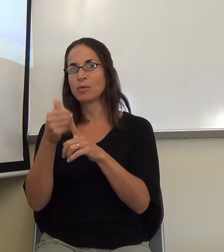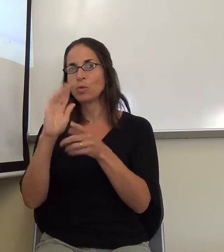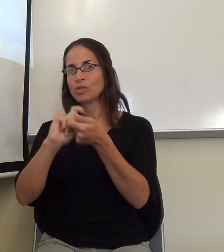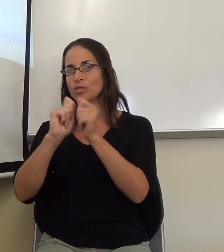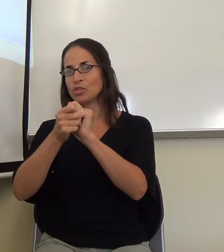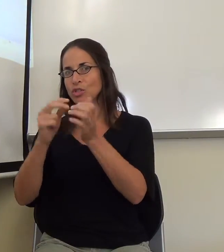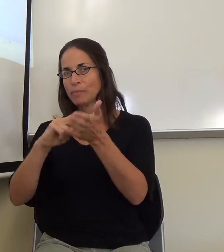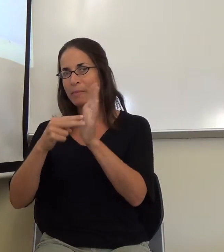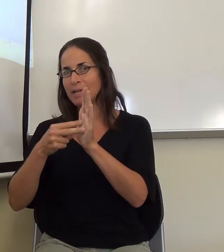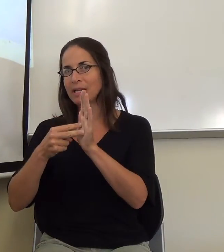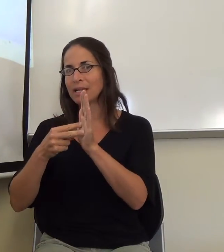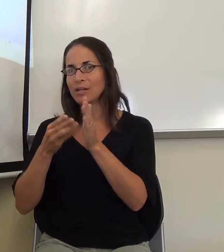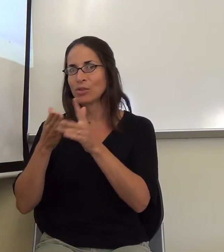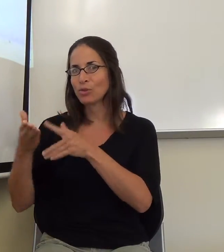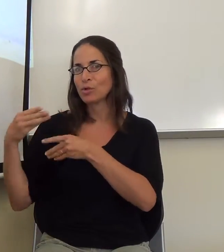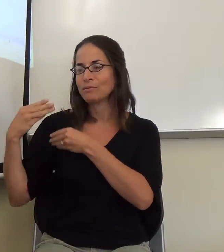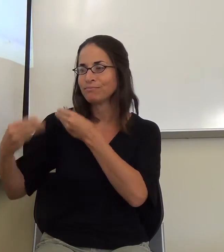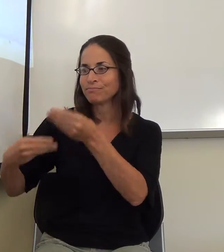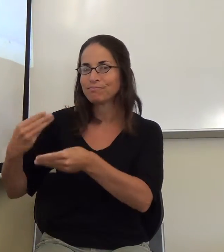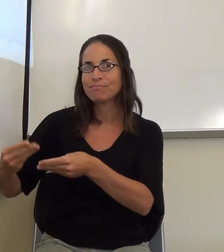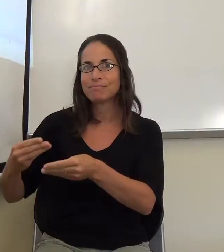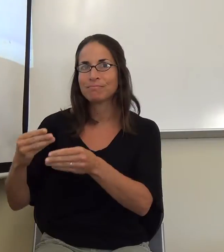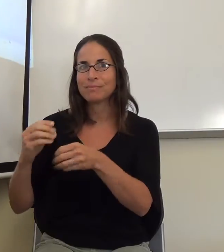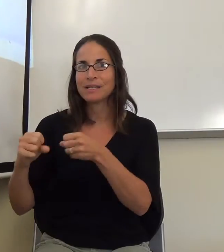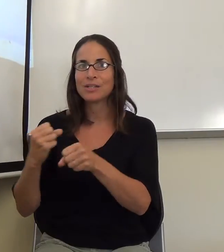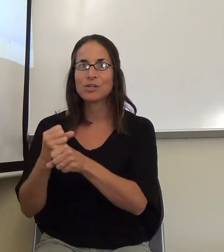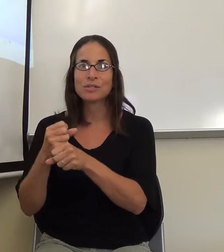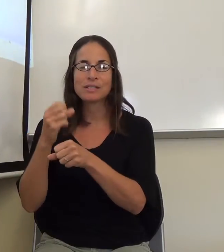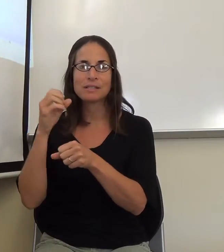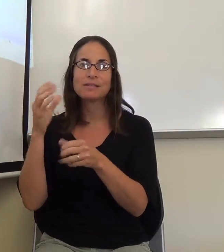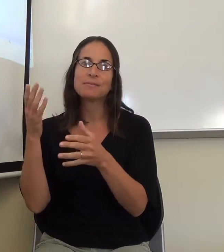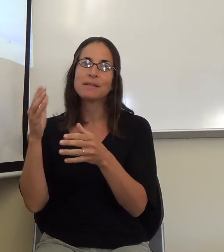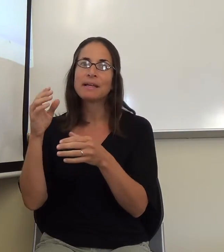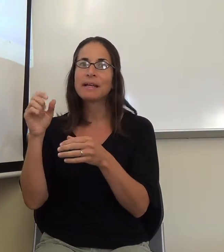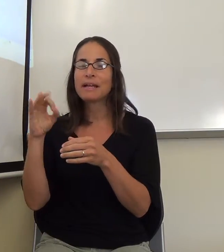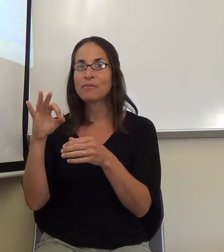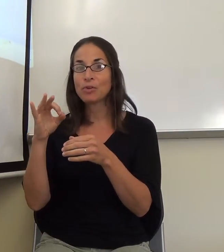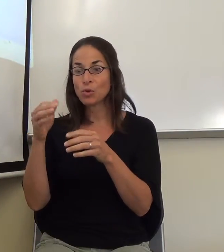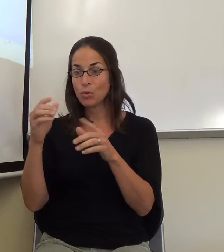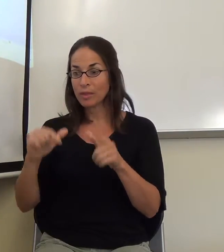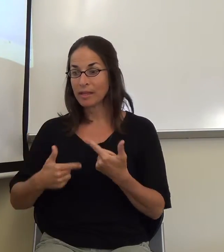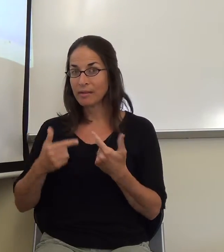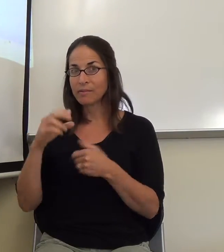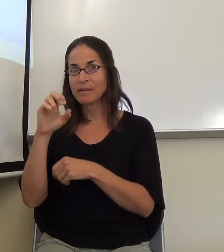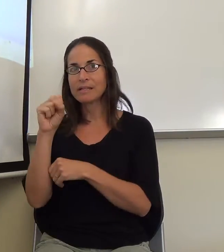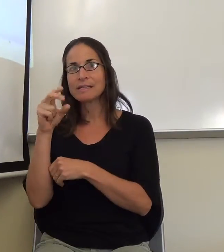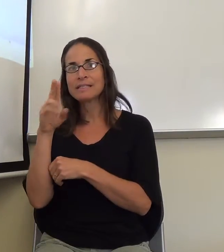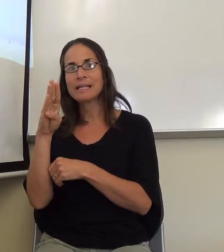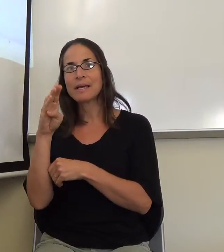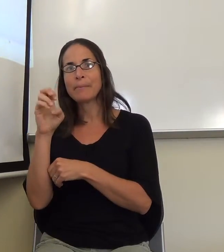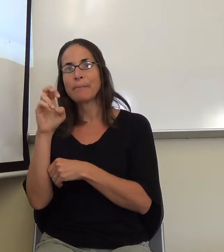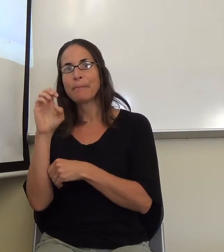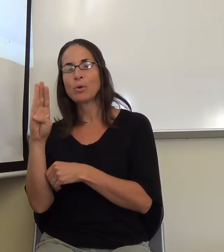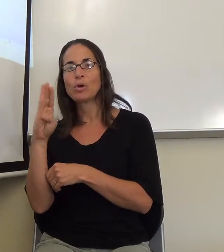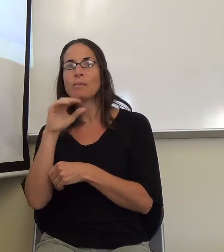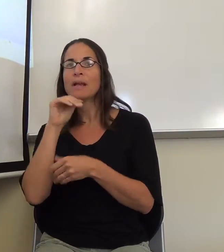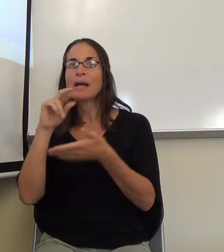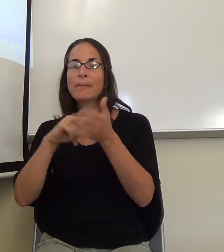over the years. Now, obviously, if you live in the suburbs, you don't live under a city, right? Technically, that's what